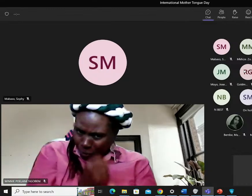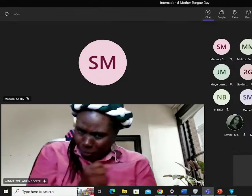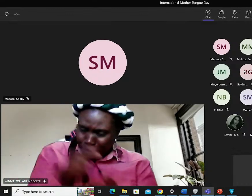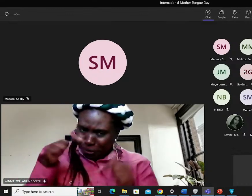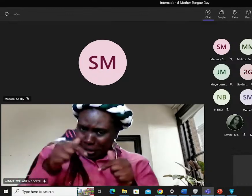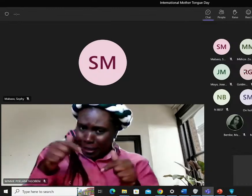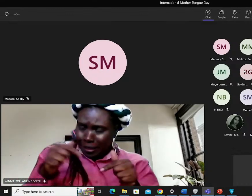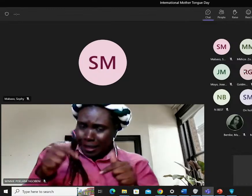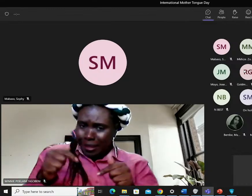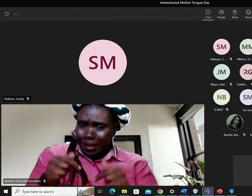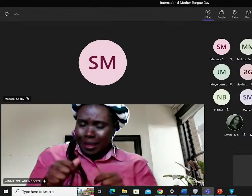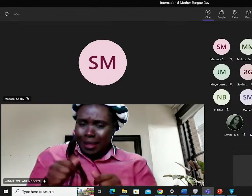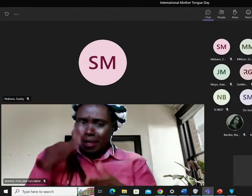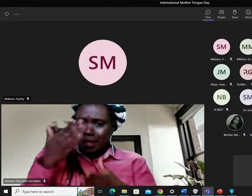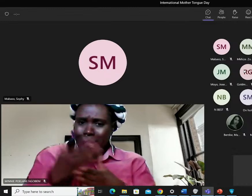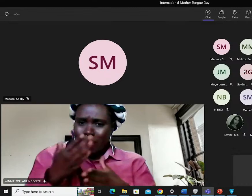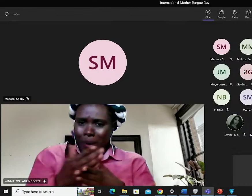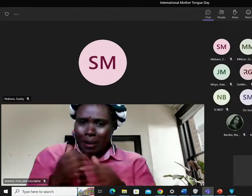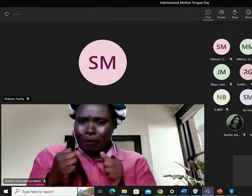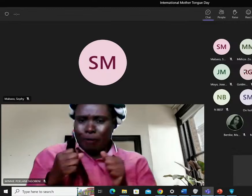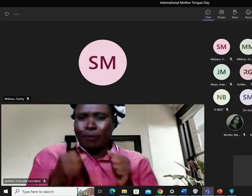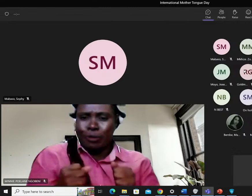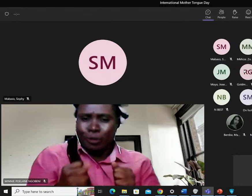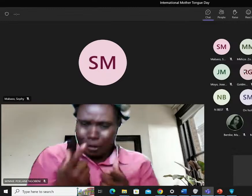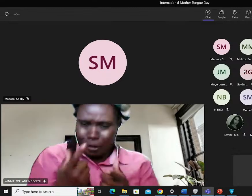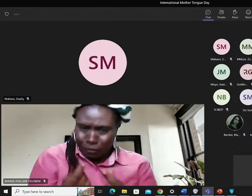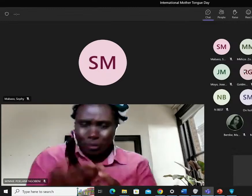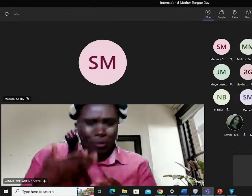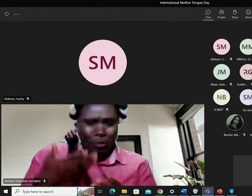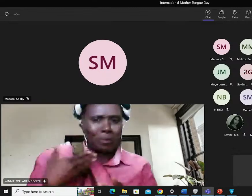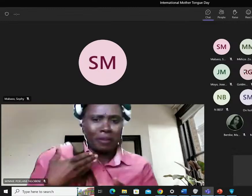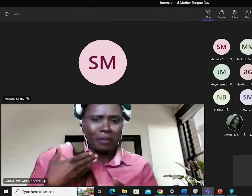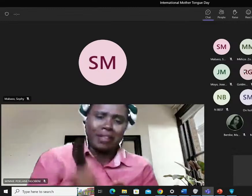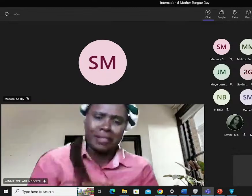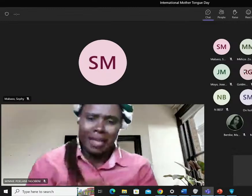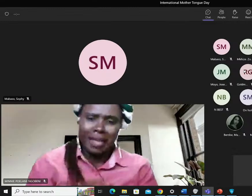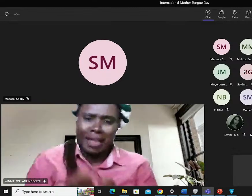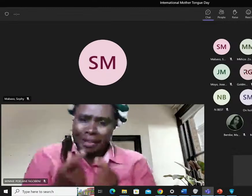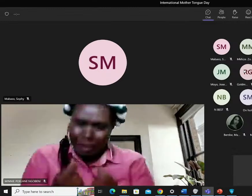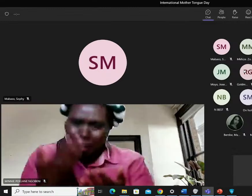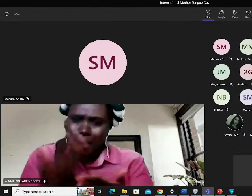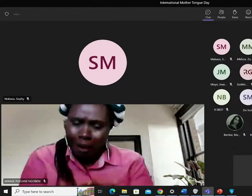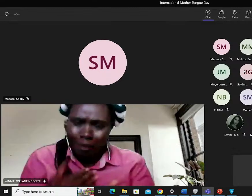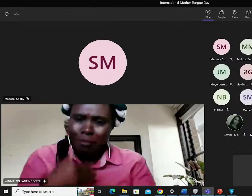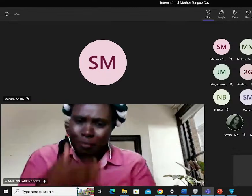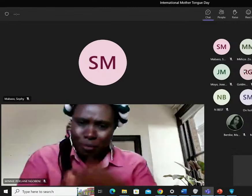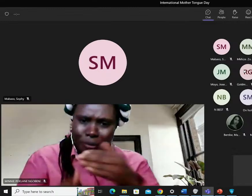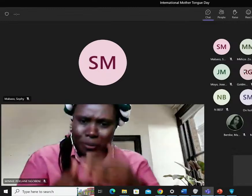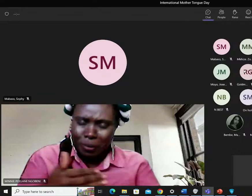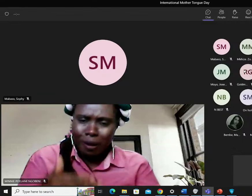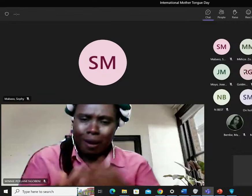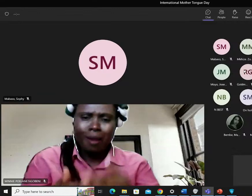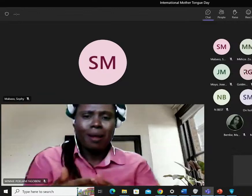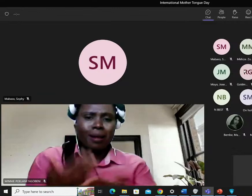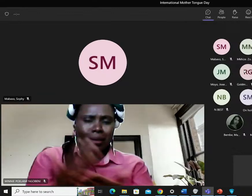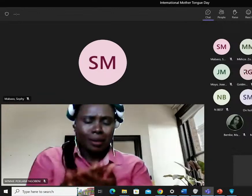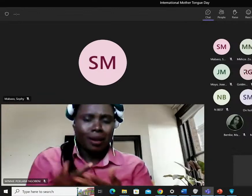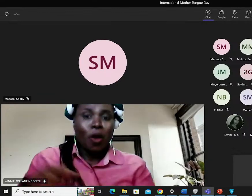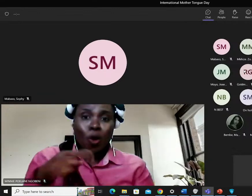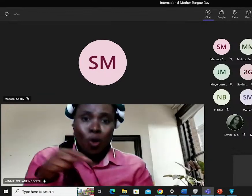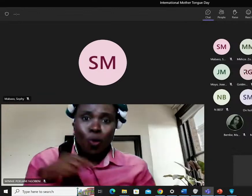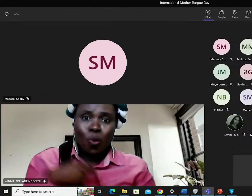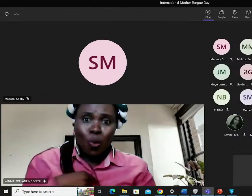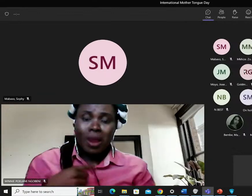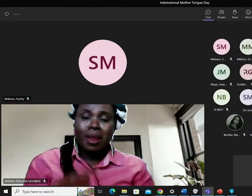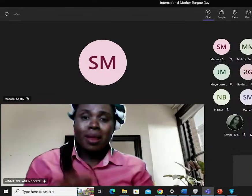the hard work that you've been doing, that it is doable, it can be done, and we can